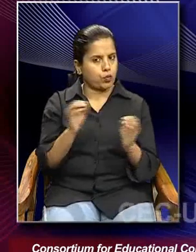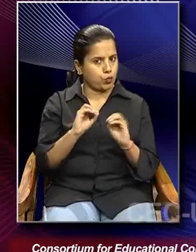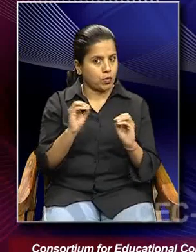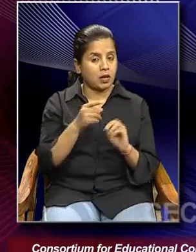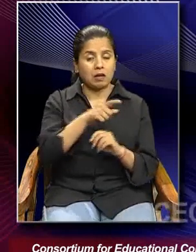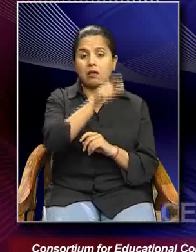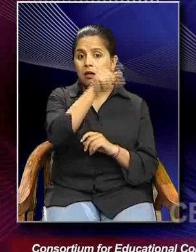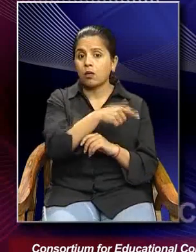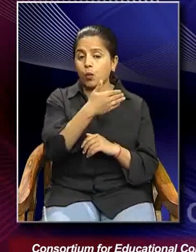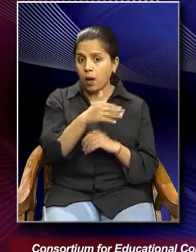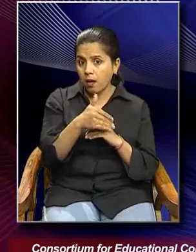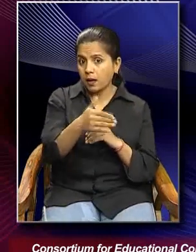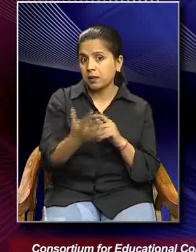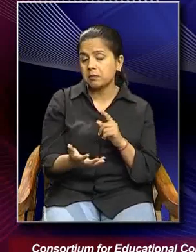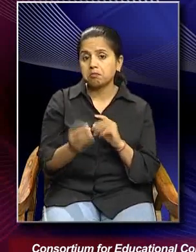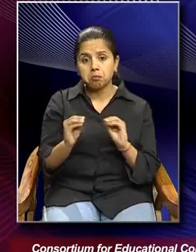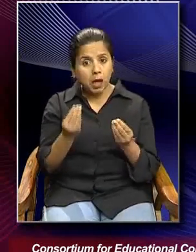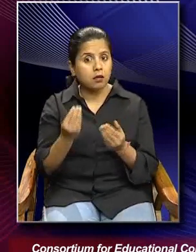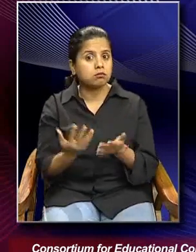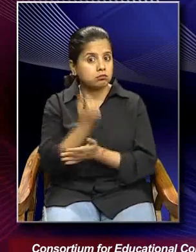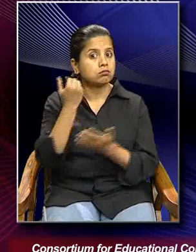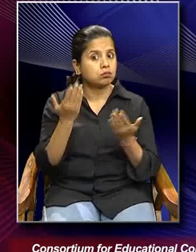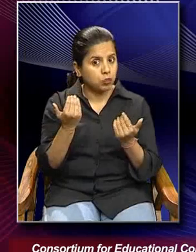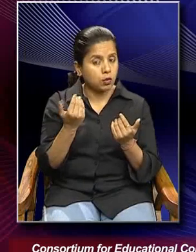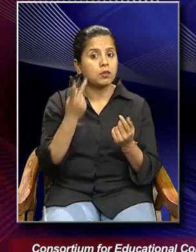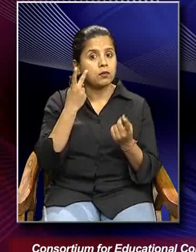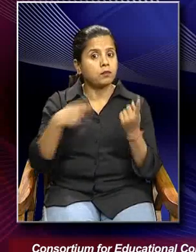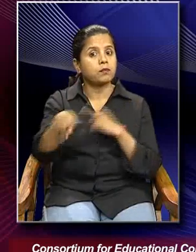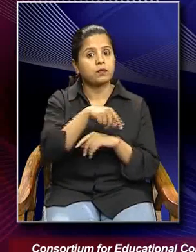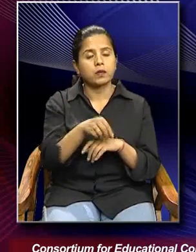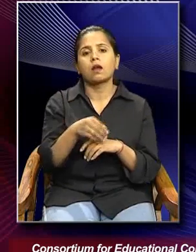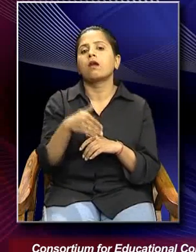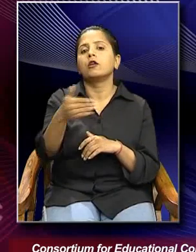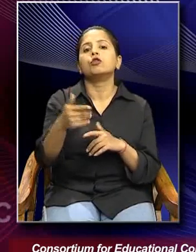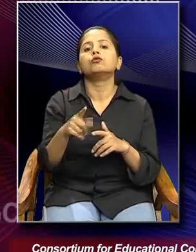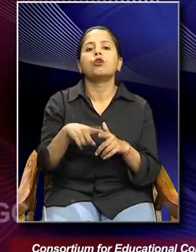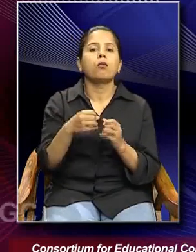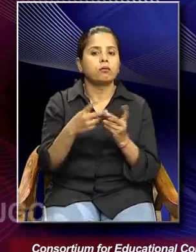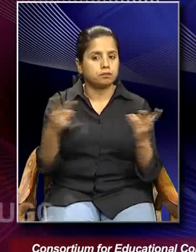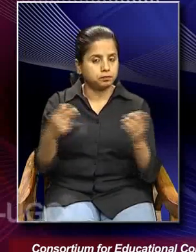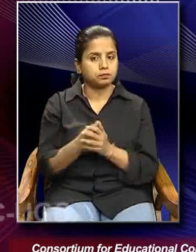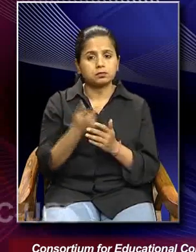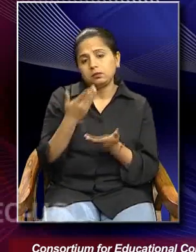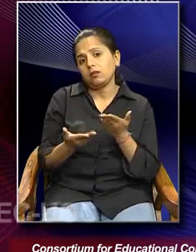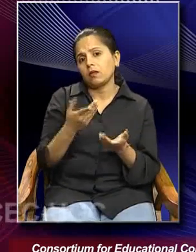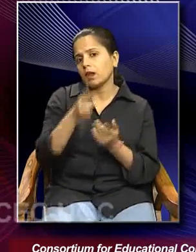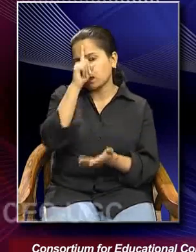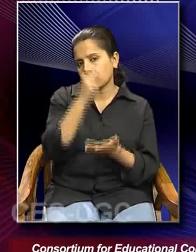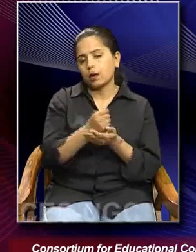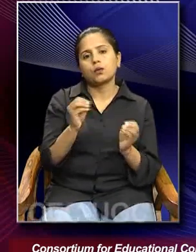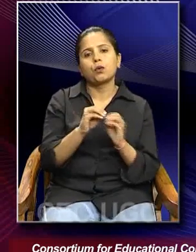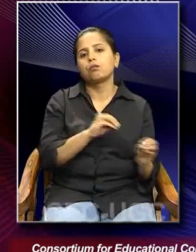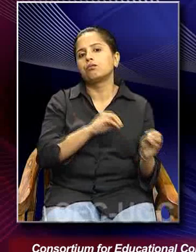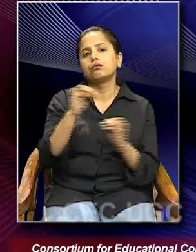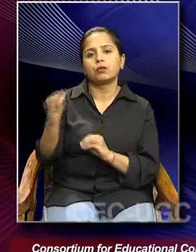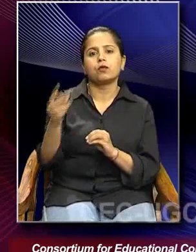or she will get better opportunity of assimilation at the place of destination, and hence they may not decide to move to